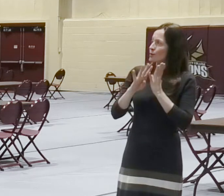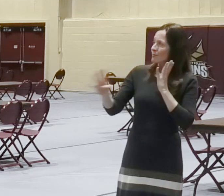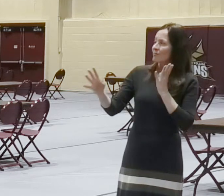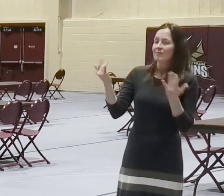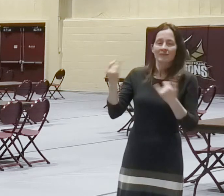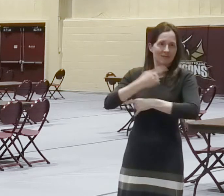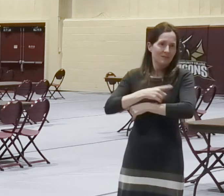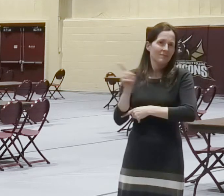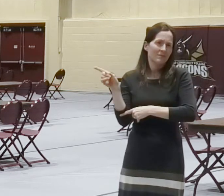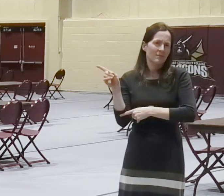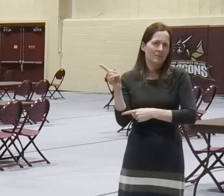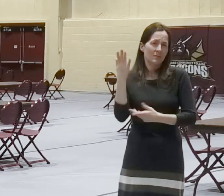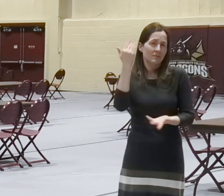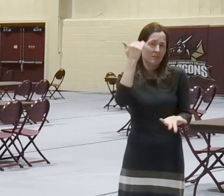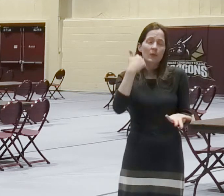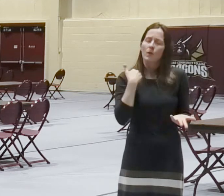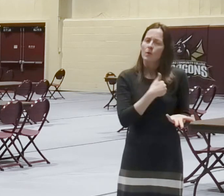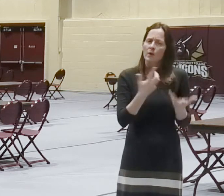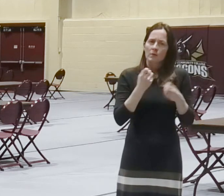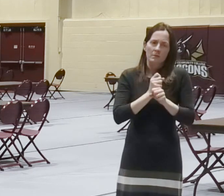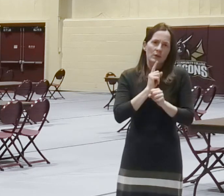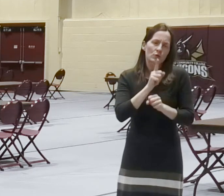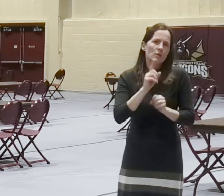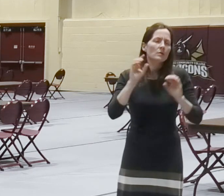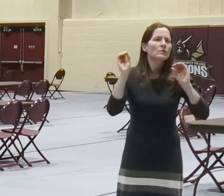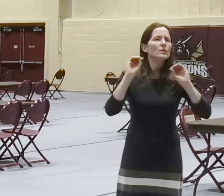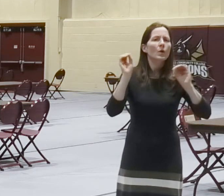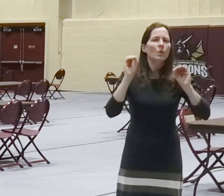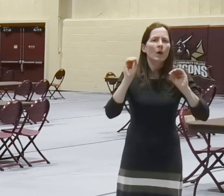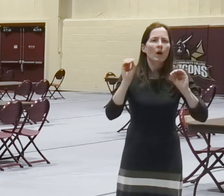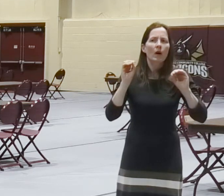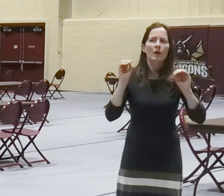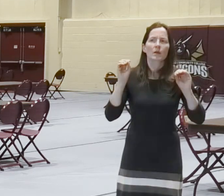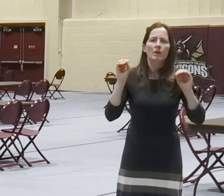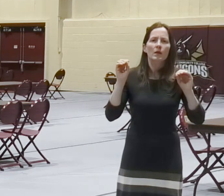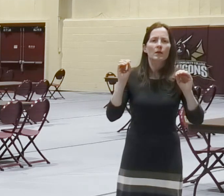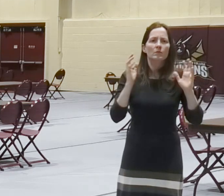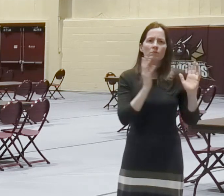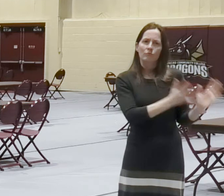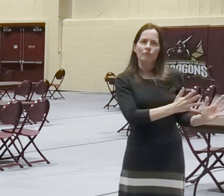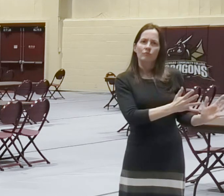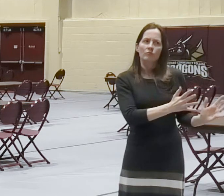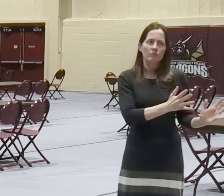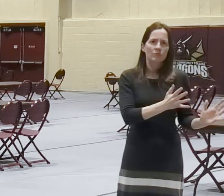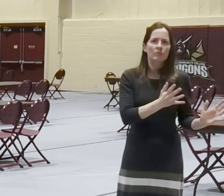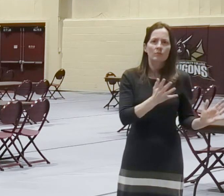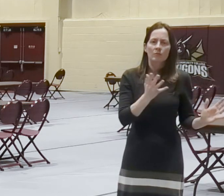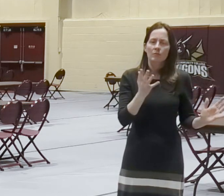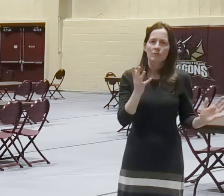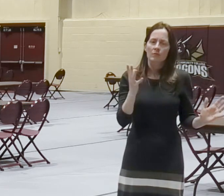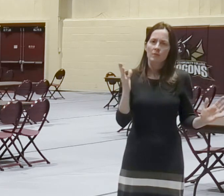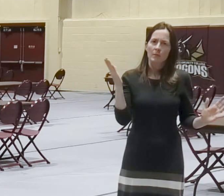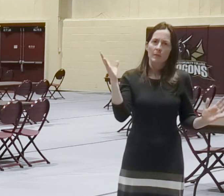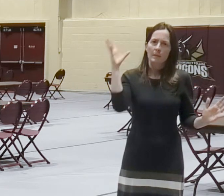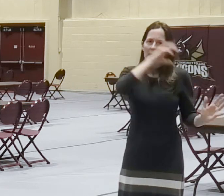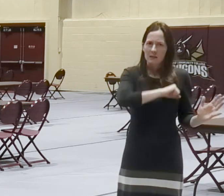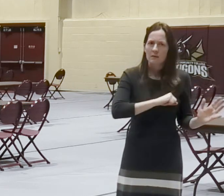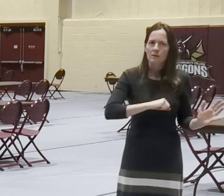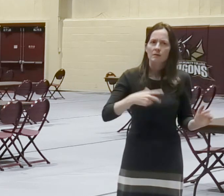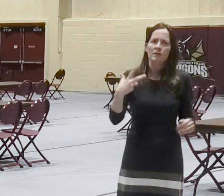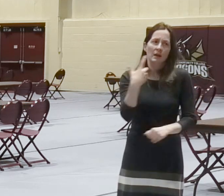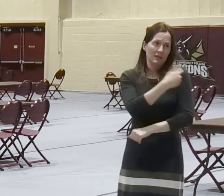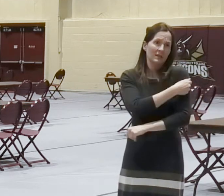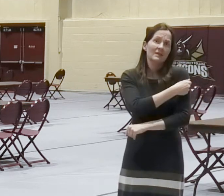no person is left behind in our vaccination efforts. I